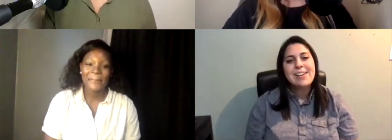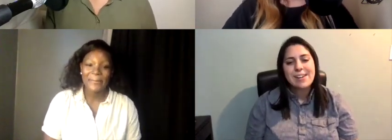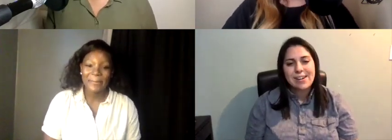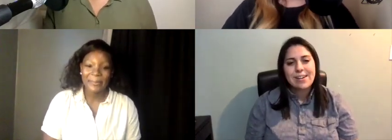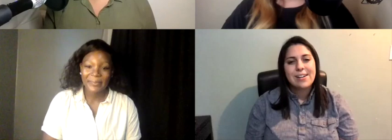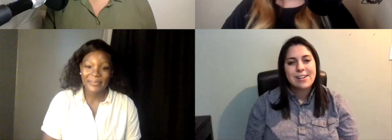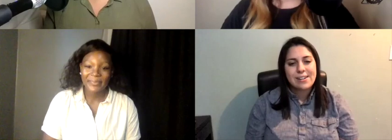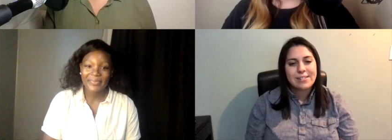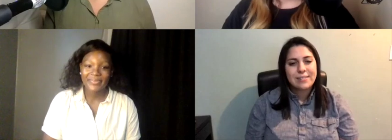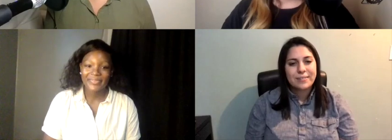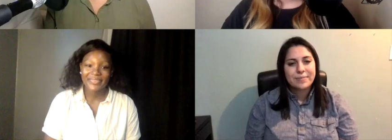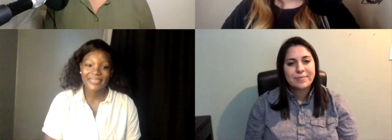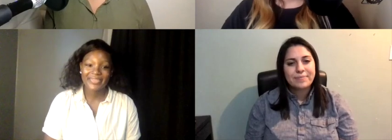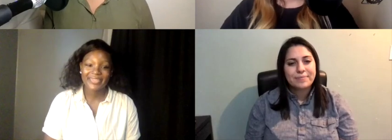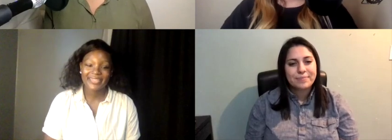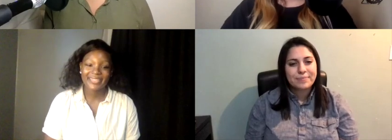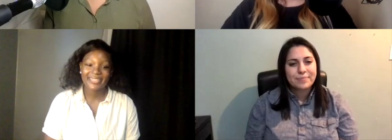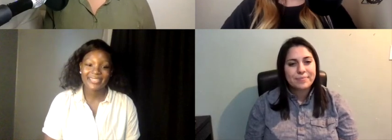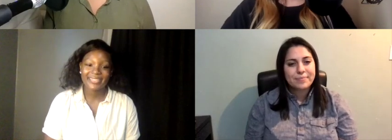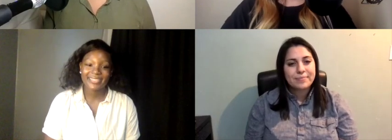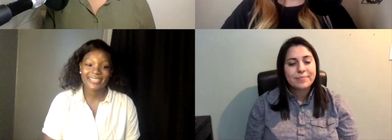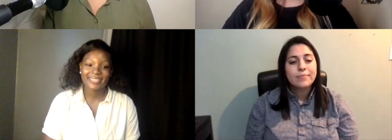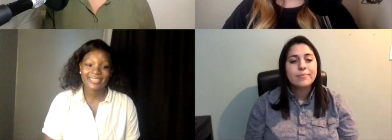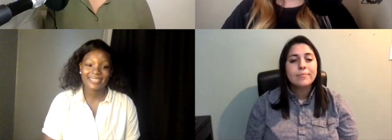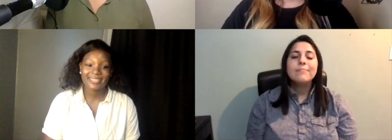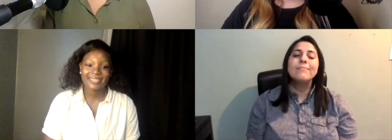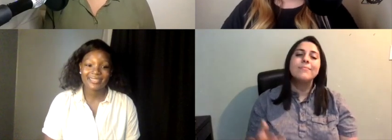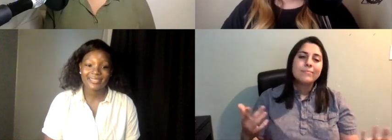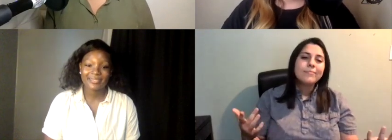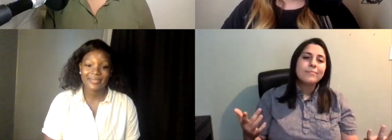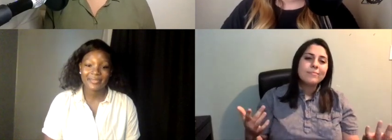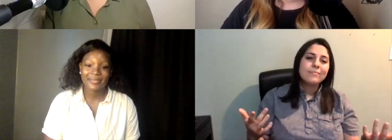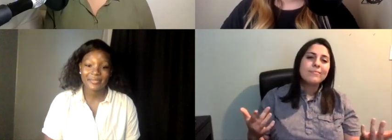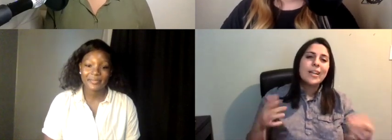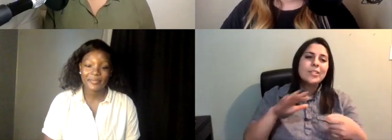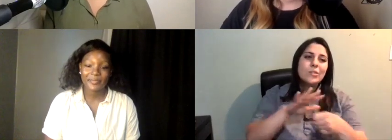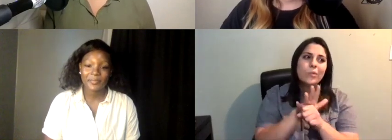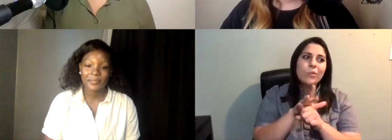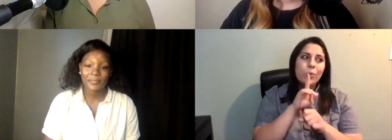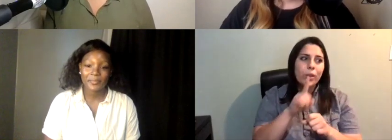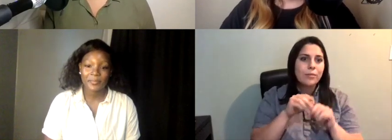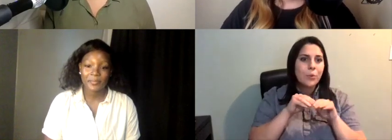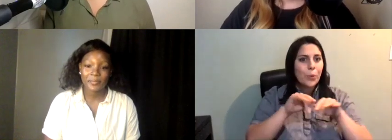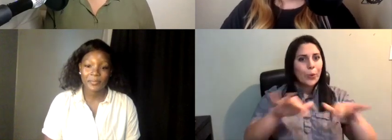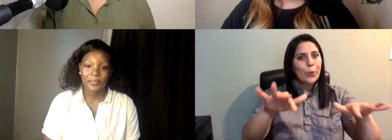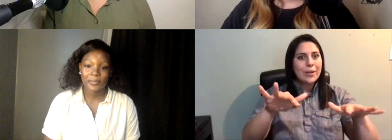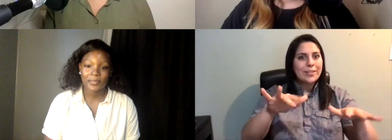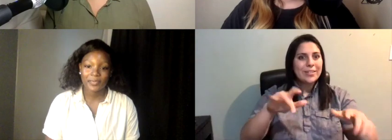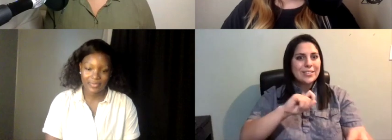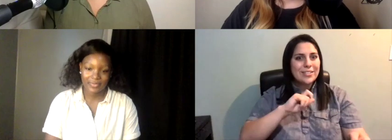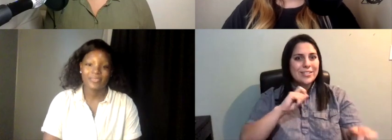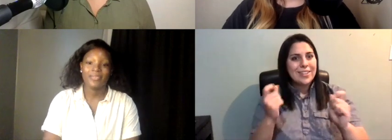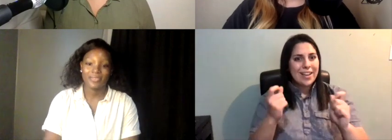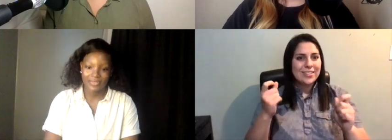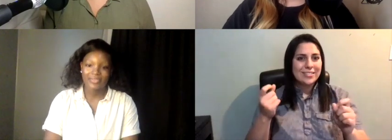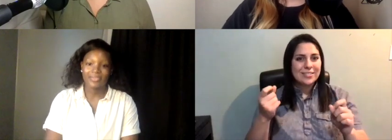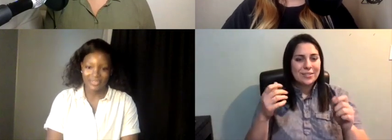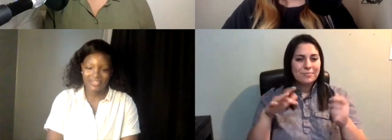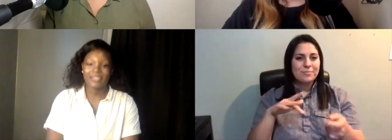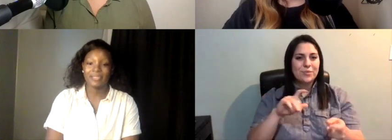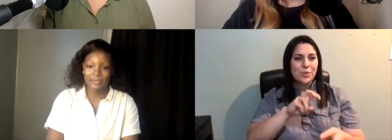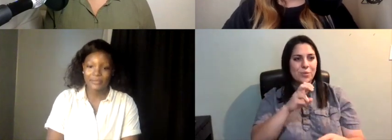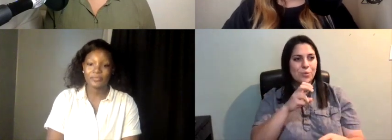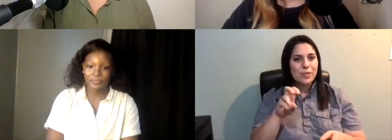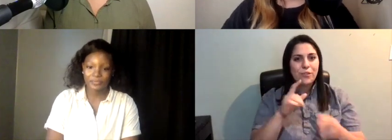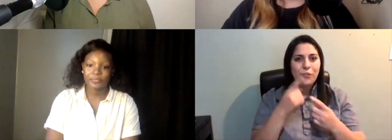So, like we said, the pandemic has really caused this trend, the great resignation. So right. Some interesting information I found that